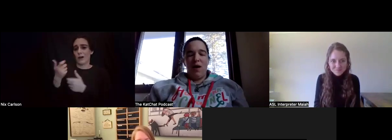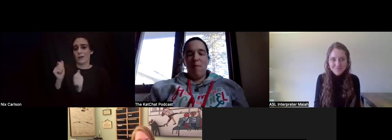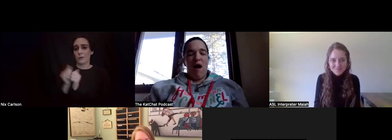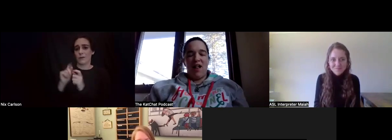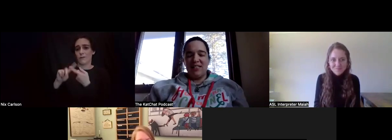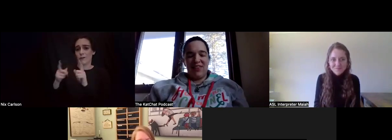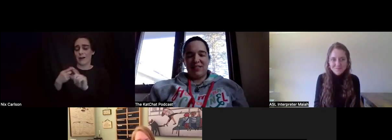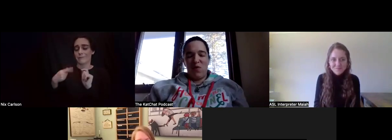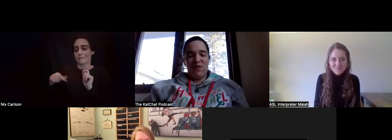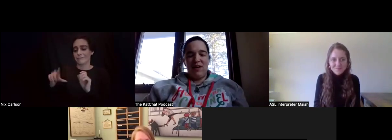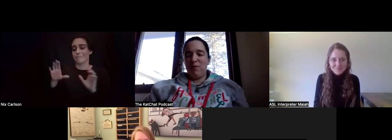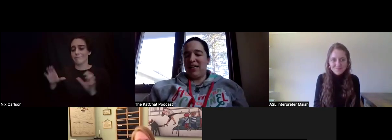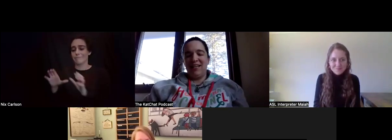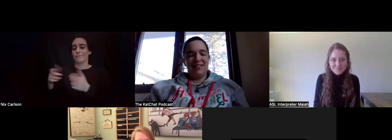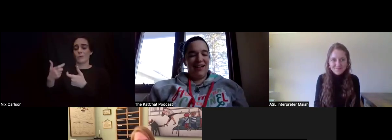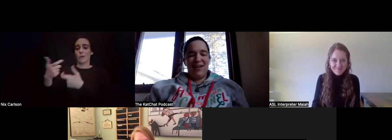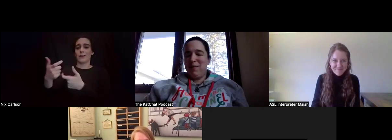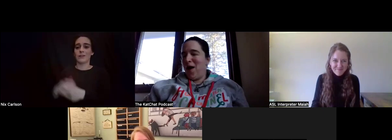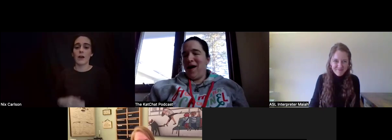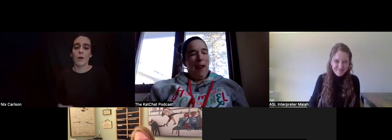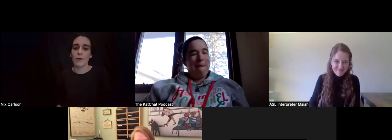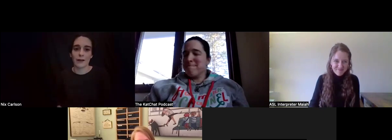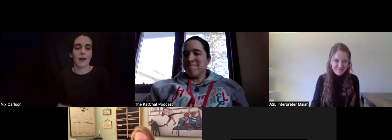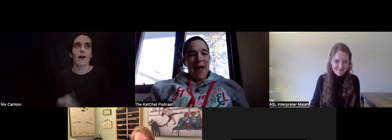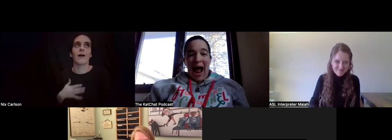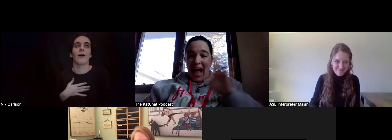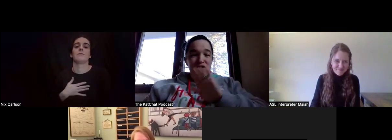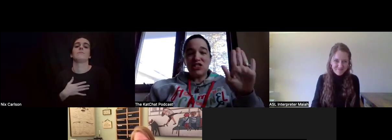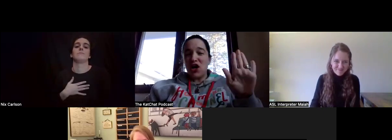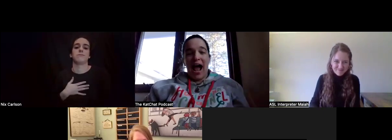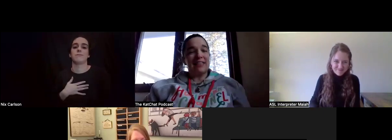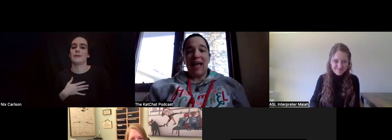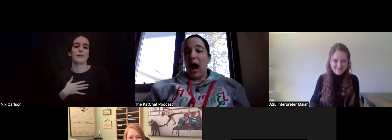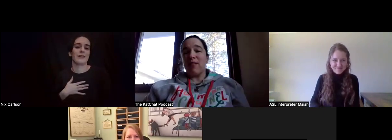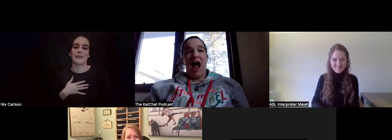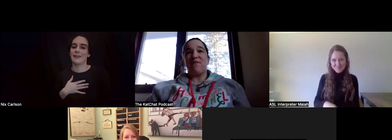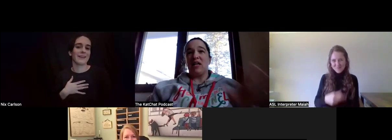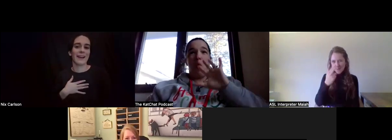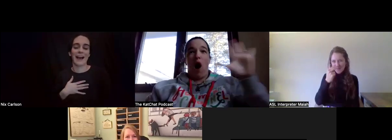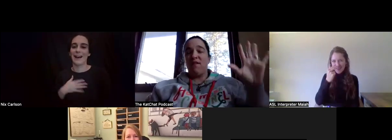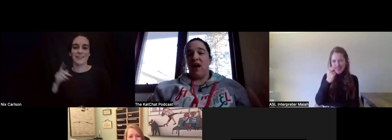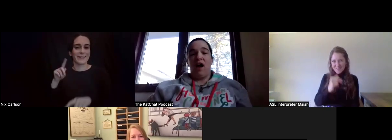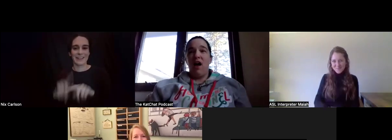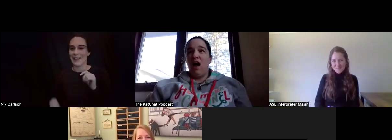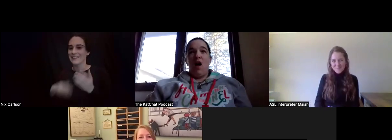no, Holly did that movie, please. So I just funny. cannot stop